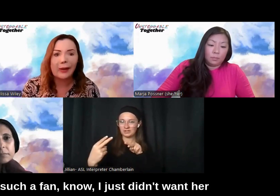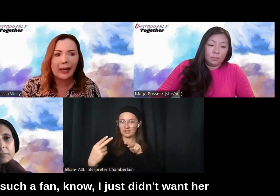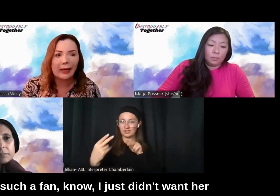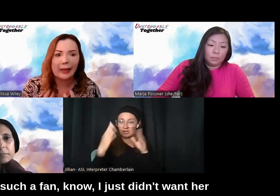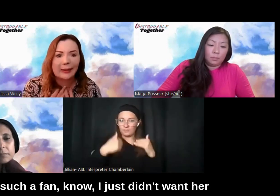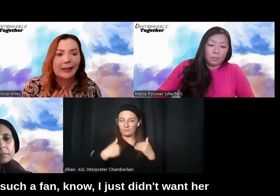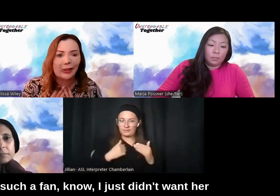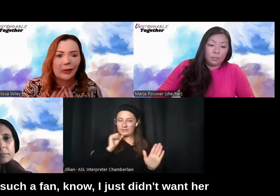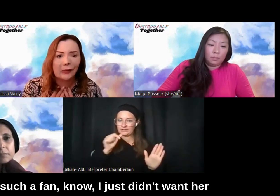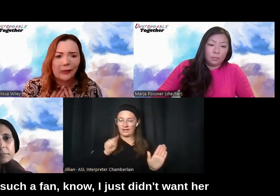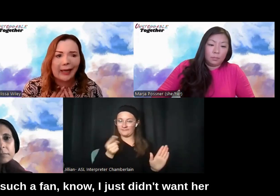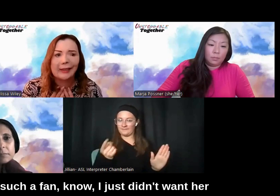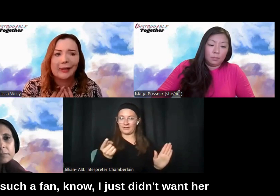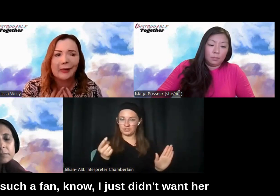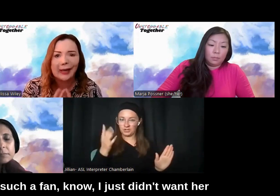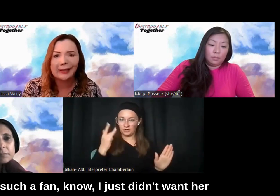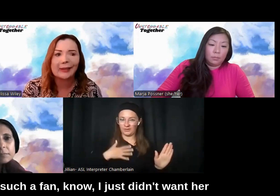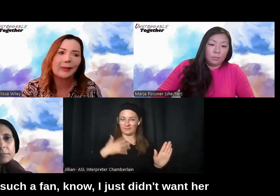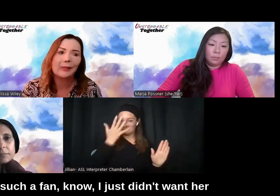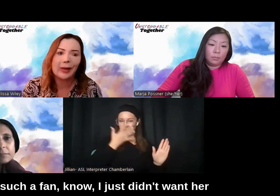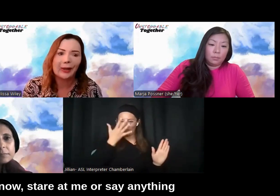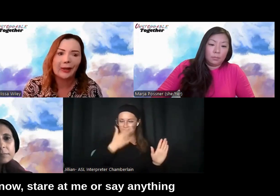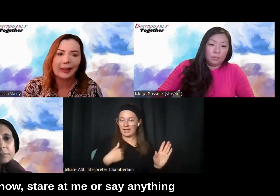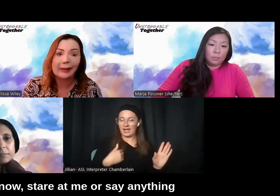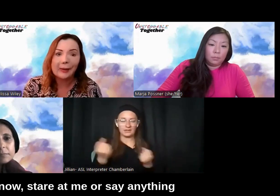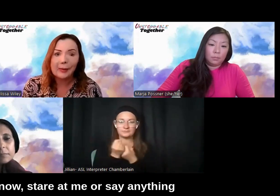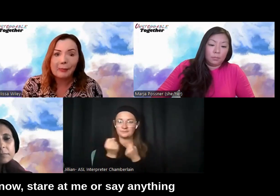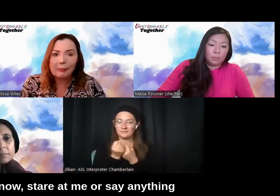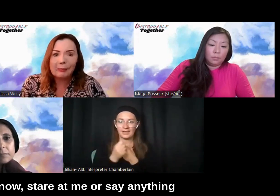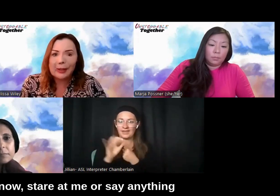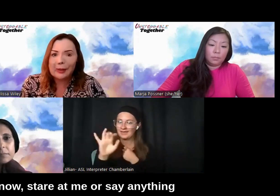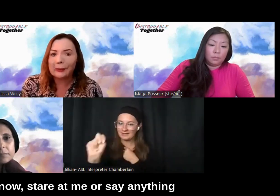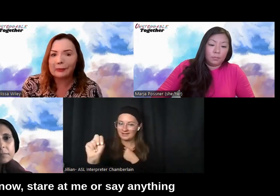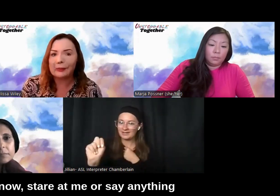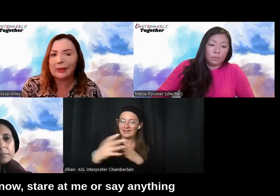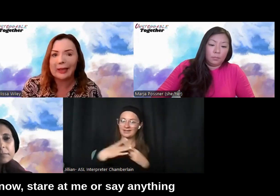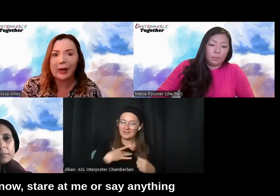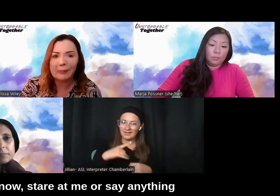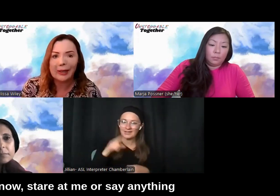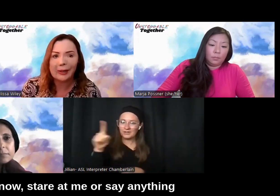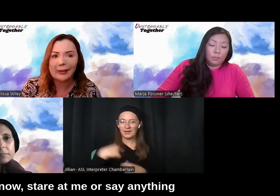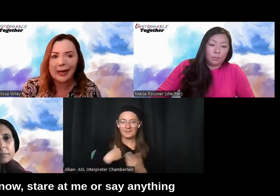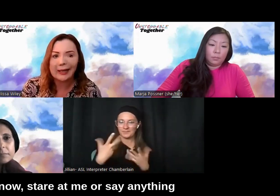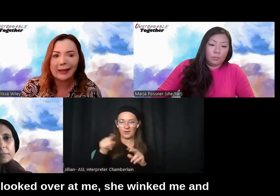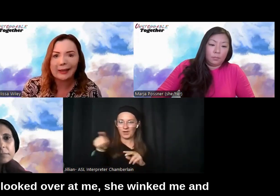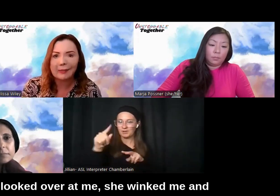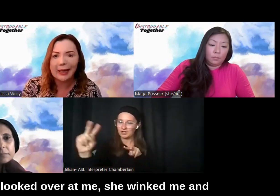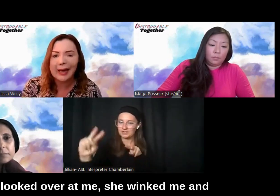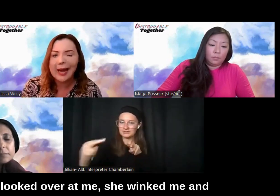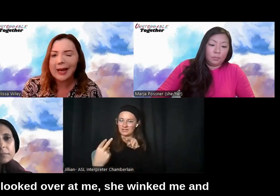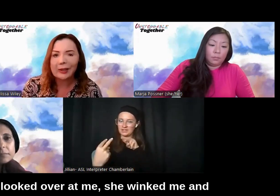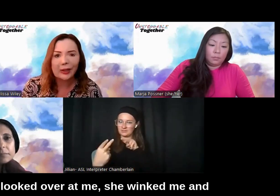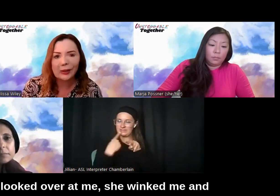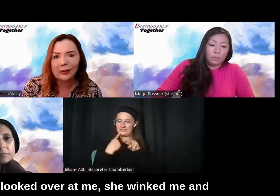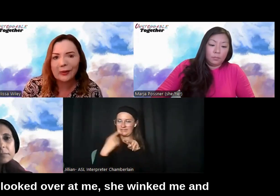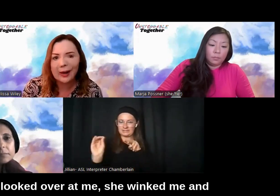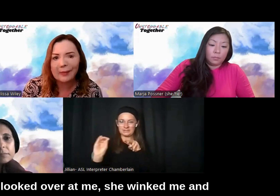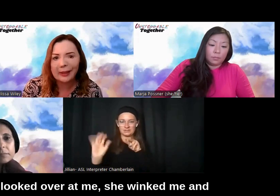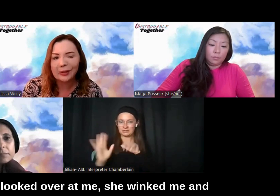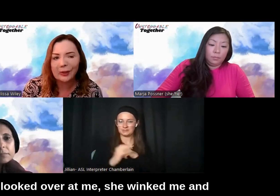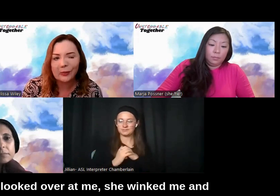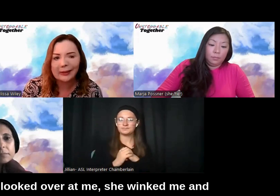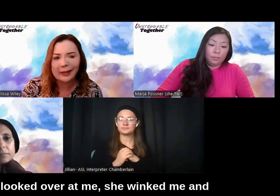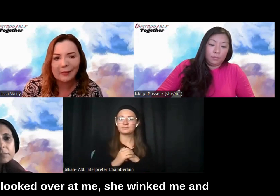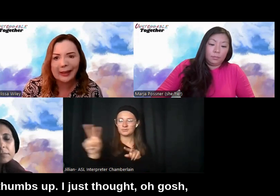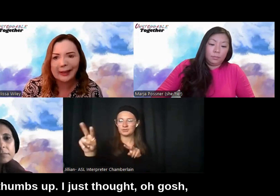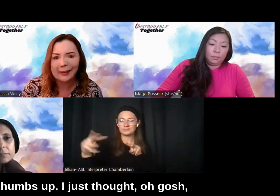my face. I was like such a fan, I just didn't want her to stare at me or say anything to me. And she looked over at me and